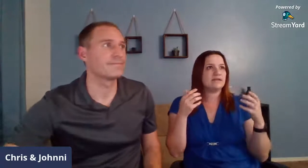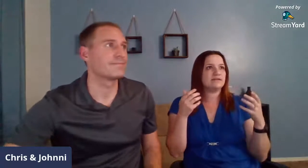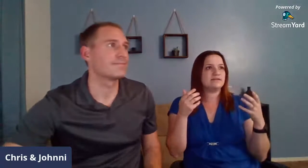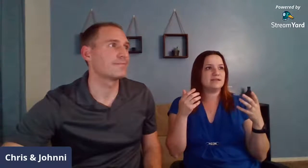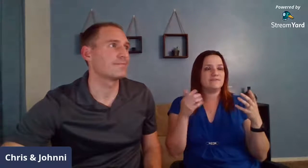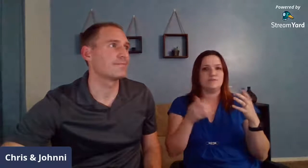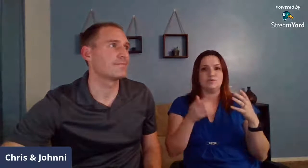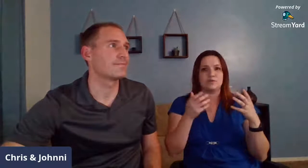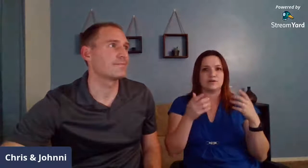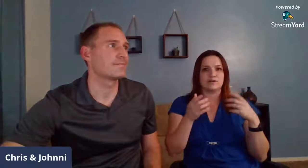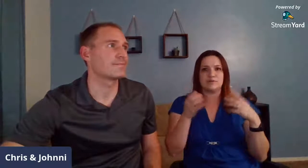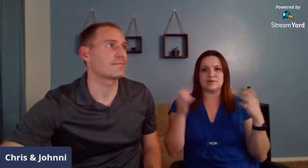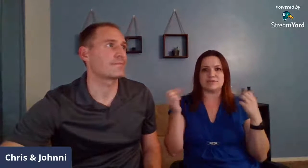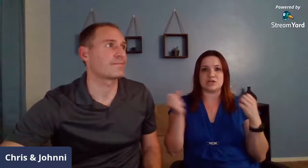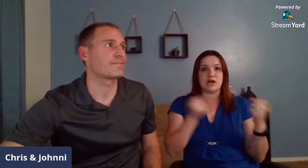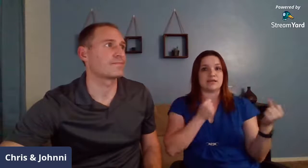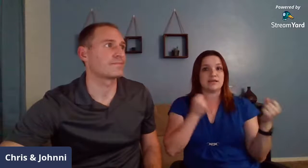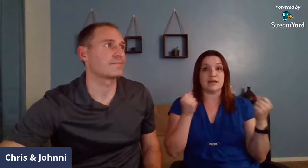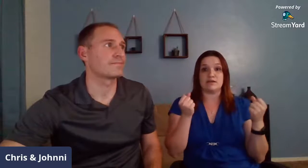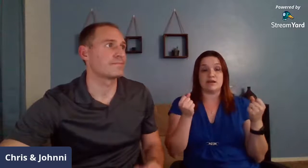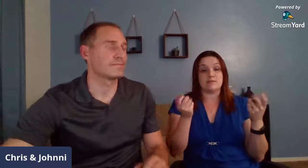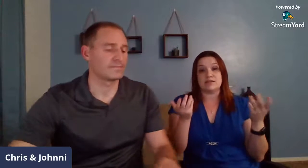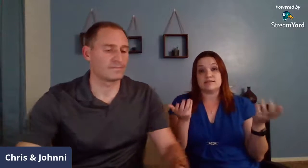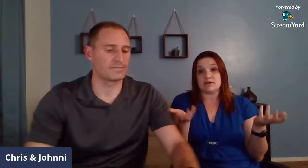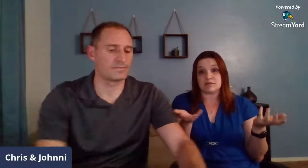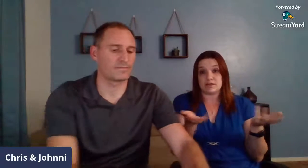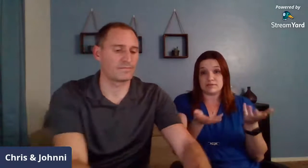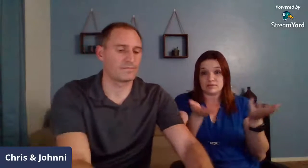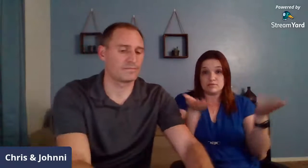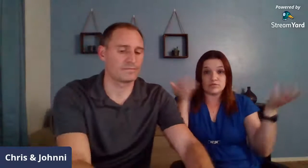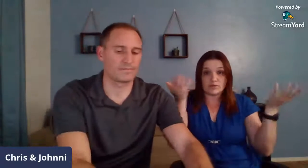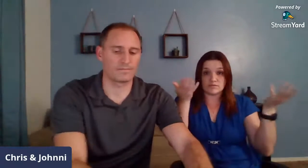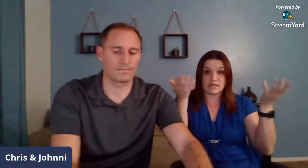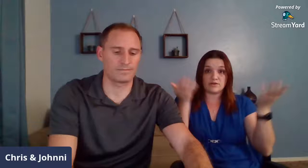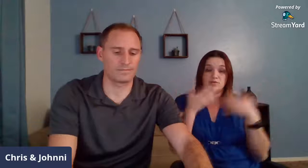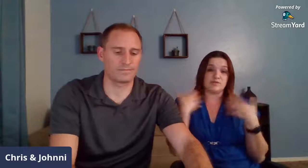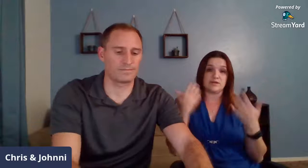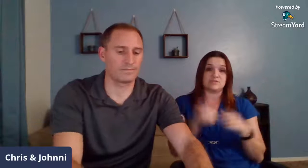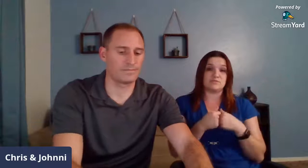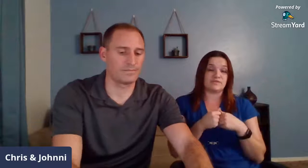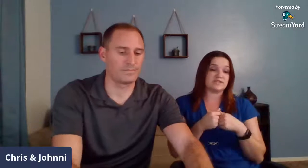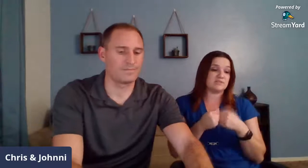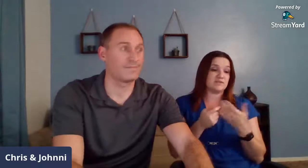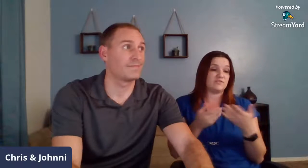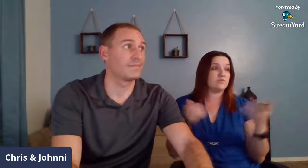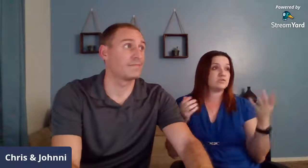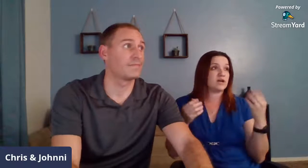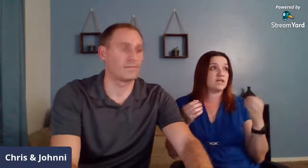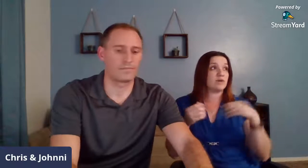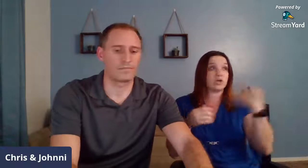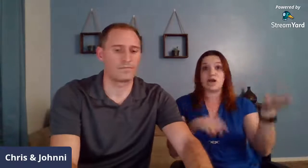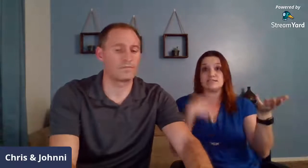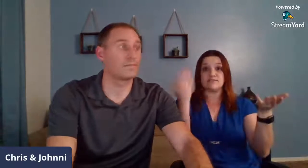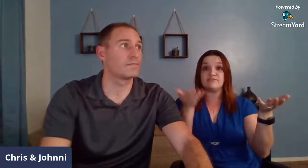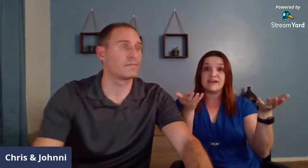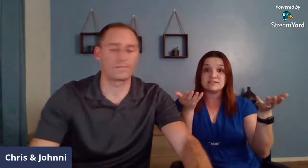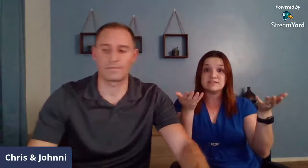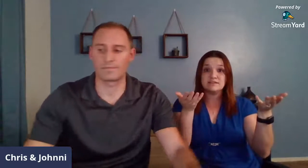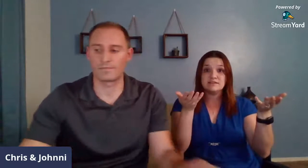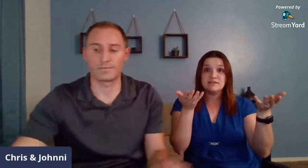Like if you were going to be talking, and I mean it's out there. I mean, who knows? I don't know what you guys do professionally, but if you were talking about cause and effect, if